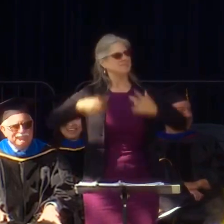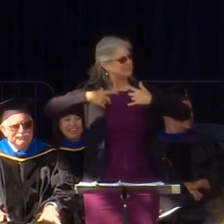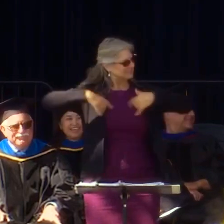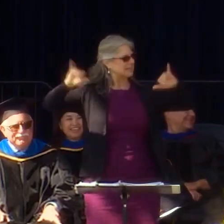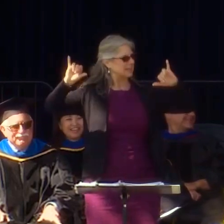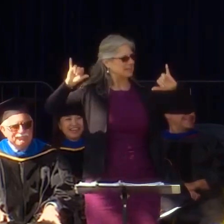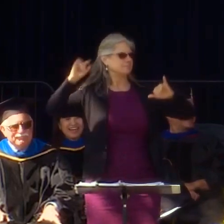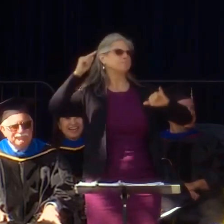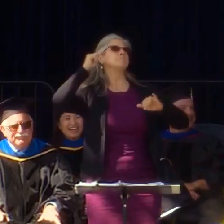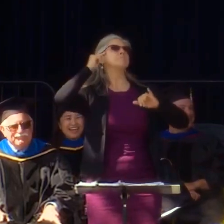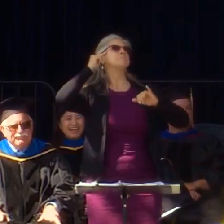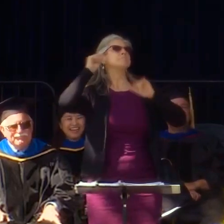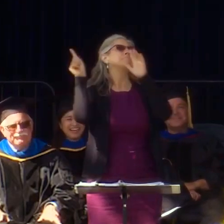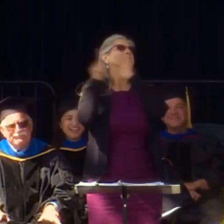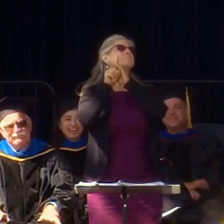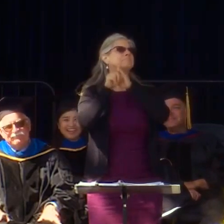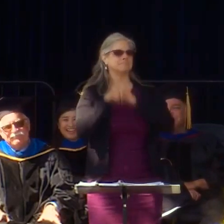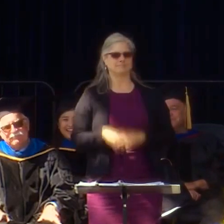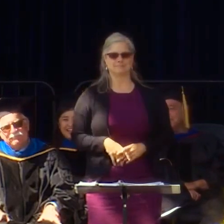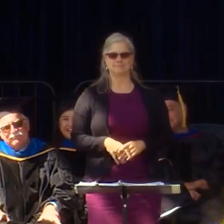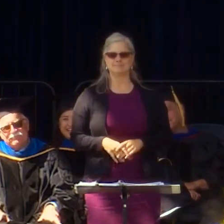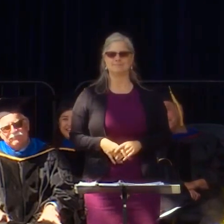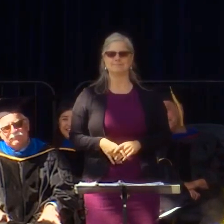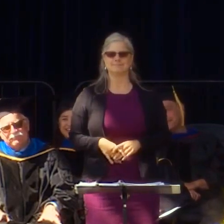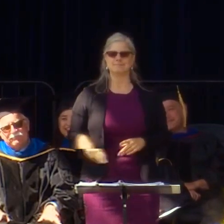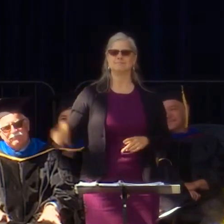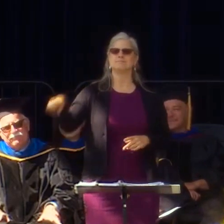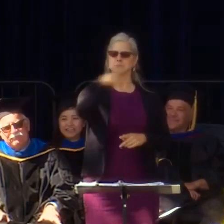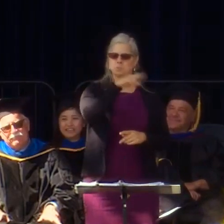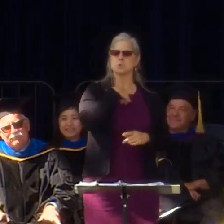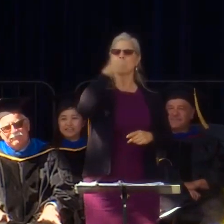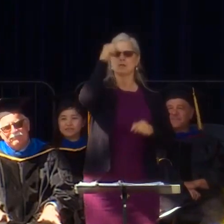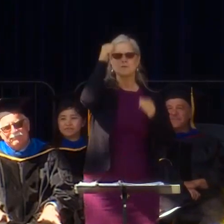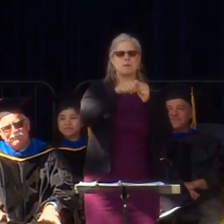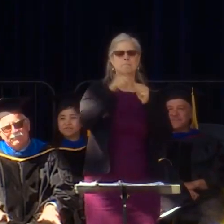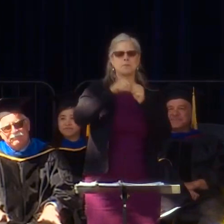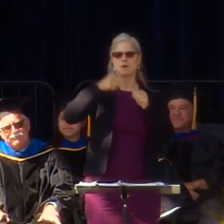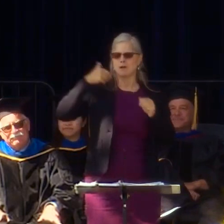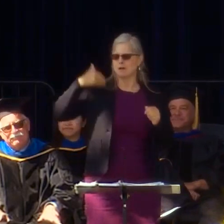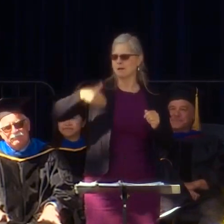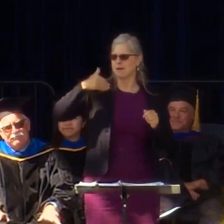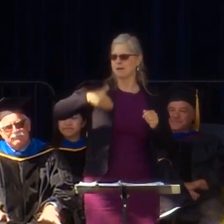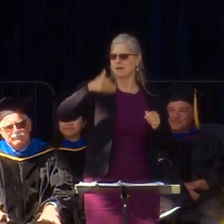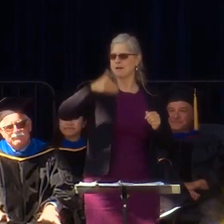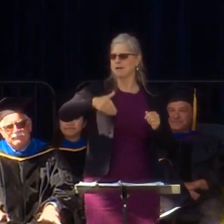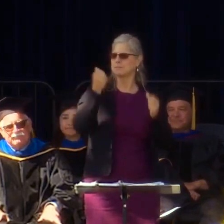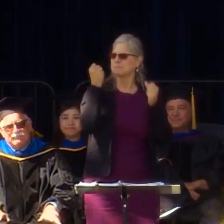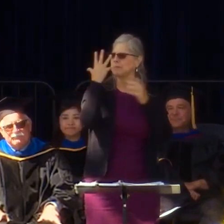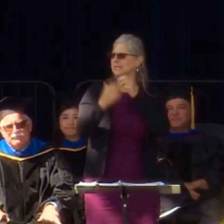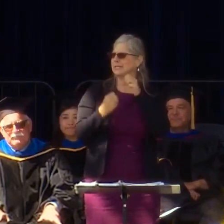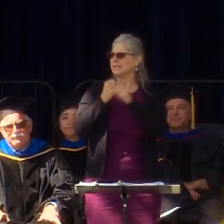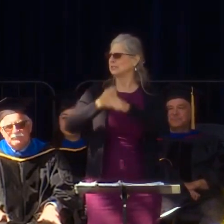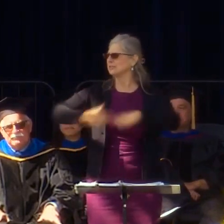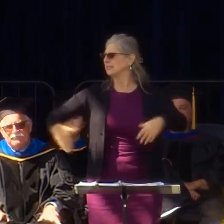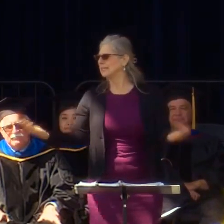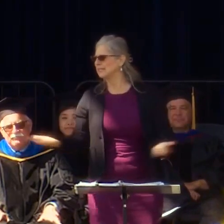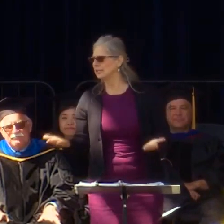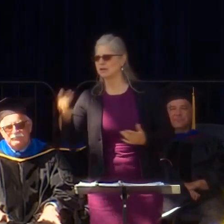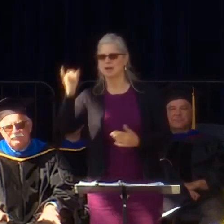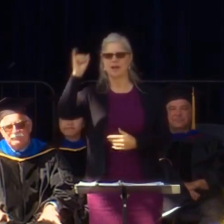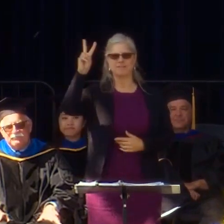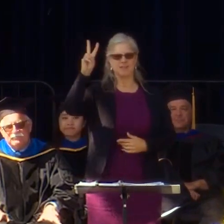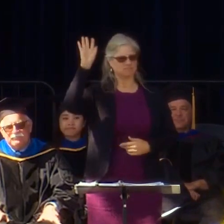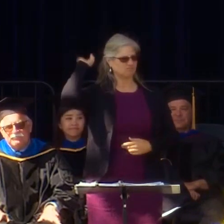still play a role. You'll have memories of these precious years in Isla Vista